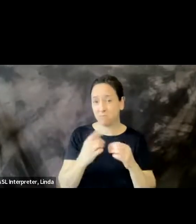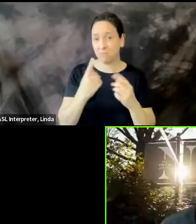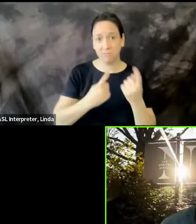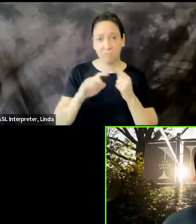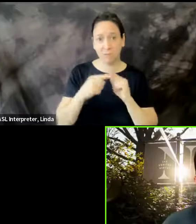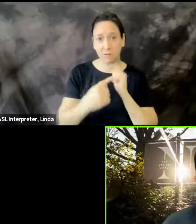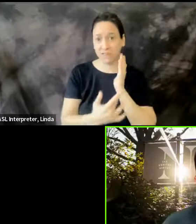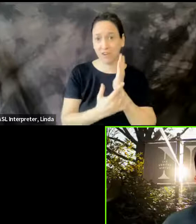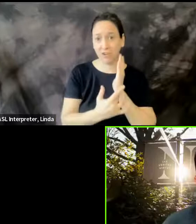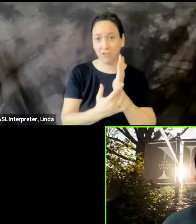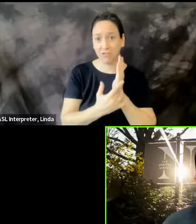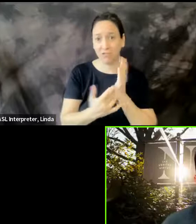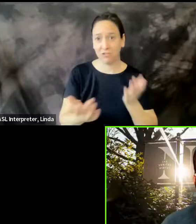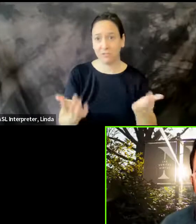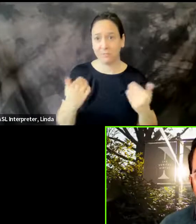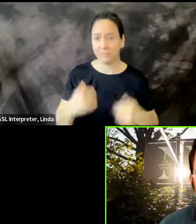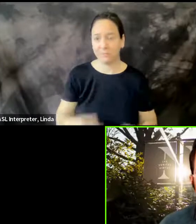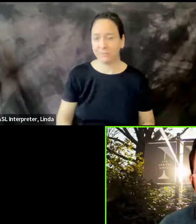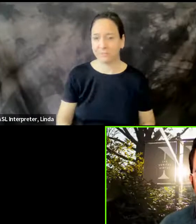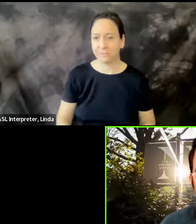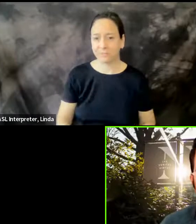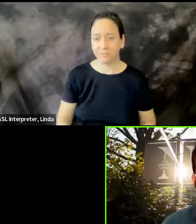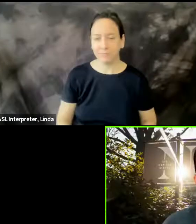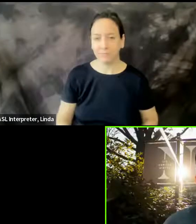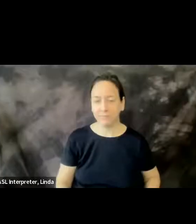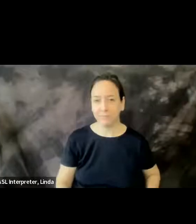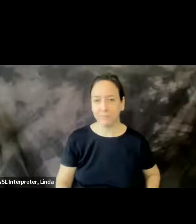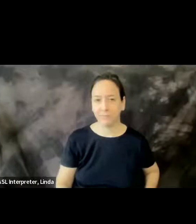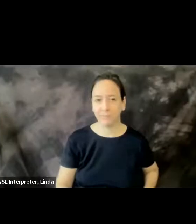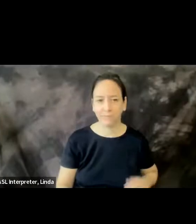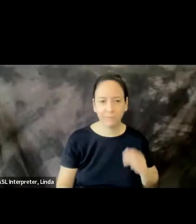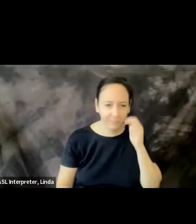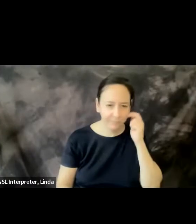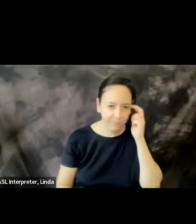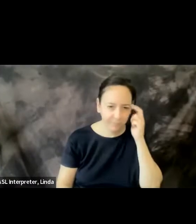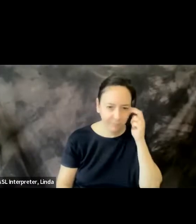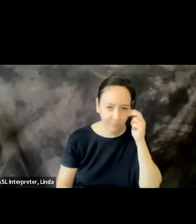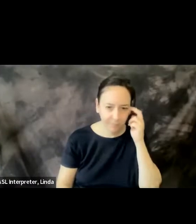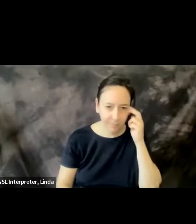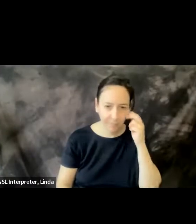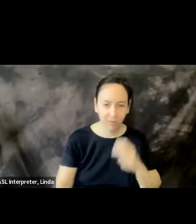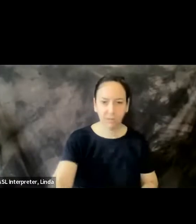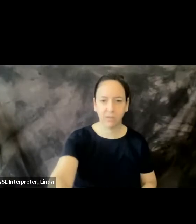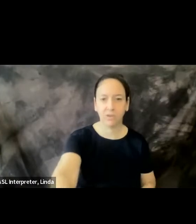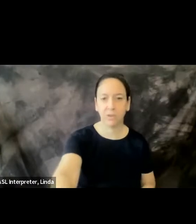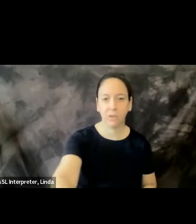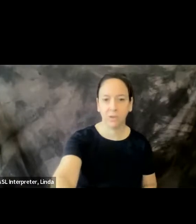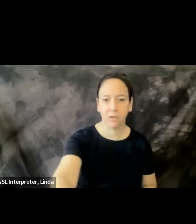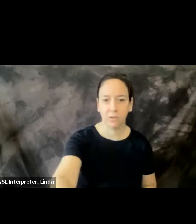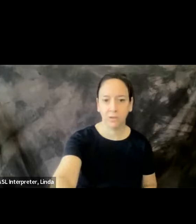Thank you. I want to go a little bit into the ways that